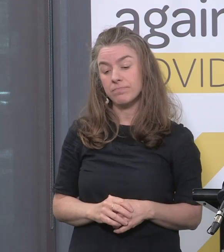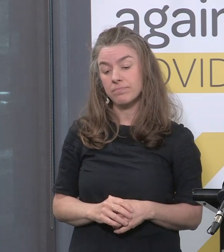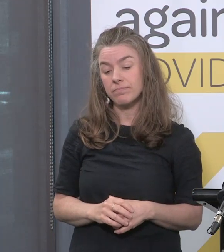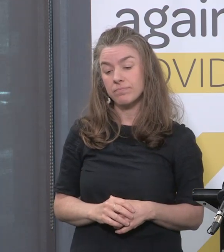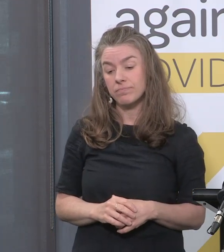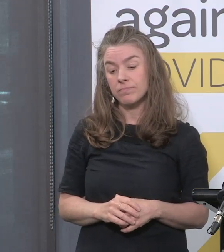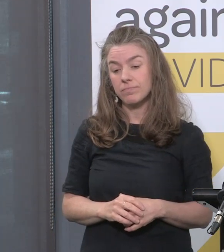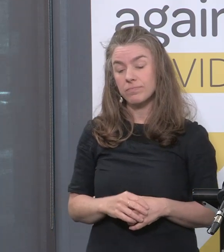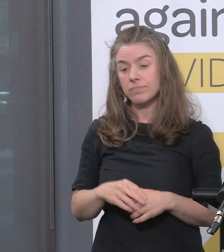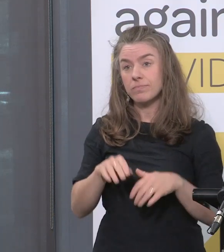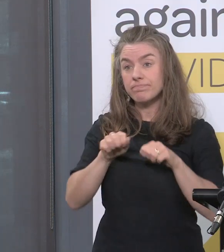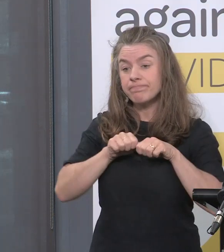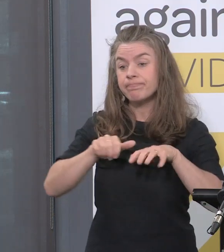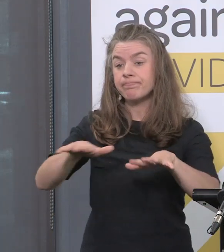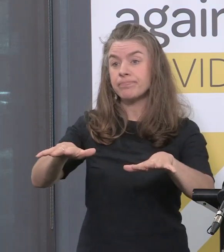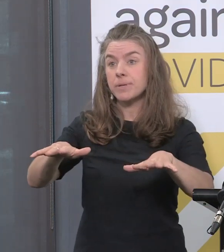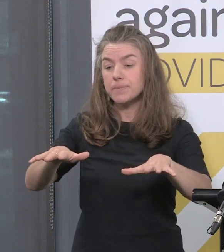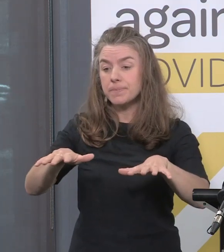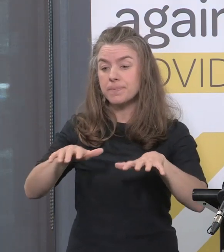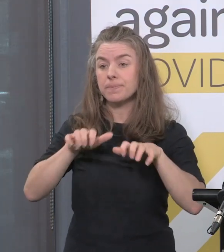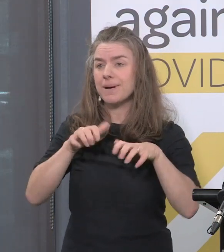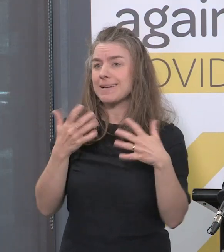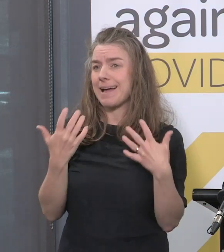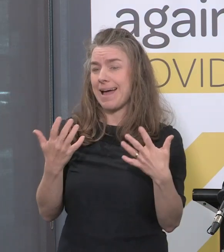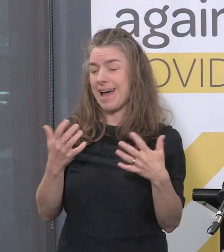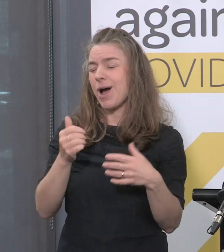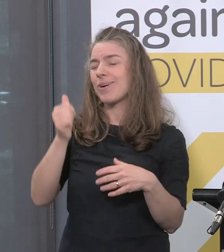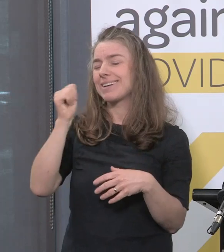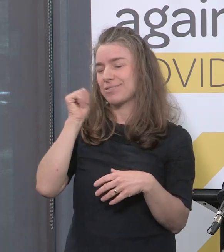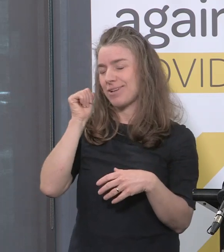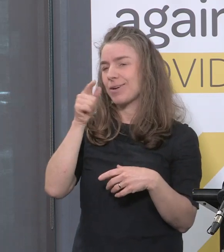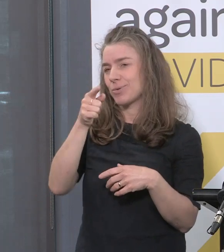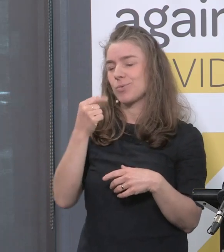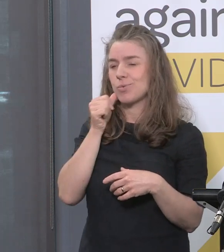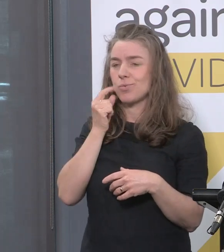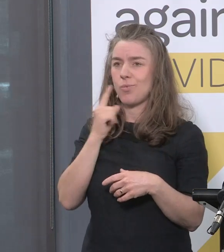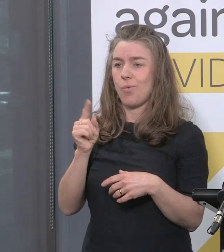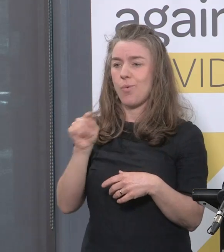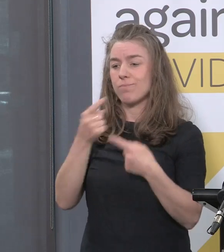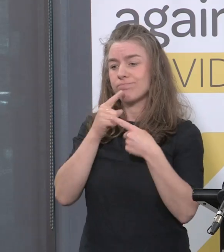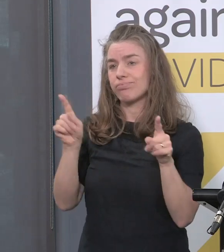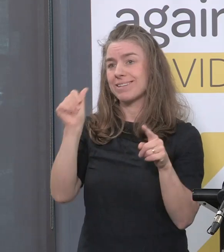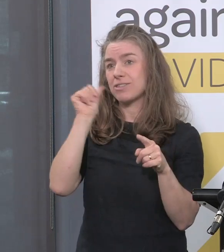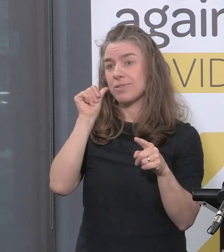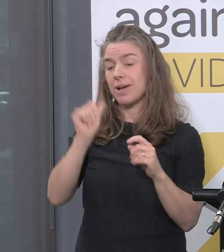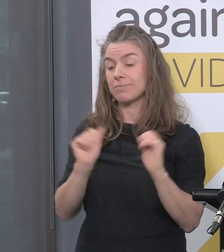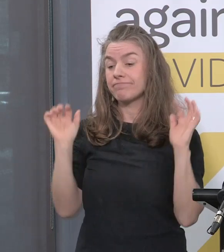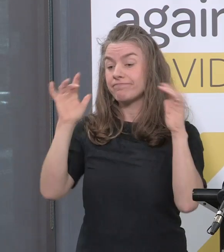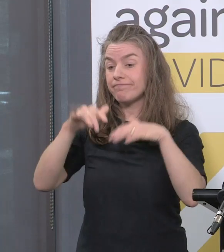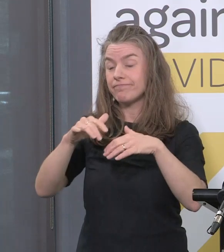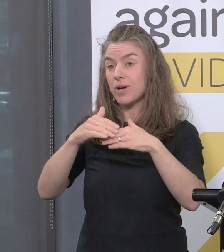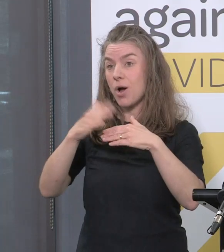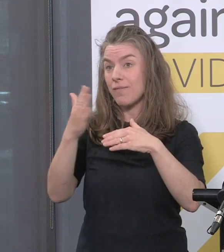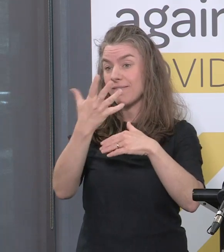To slow the spread of COVID-19, as of yesterday, you would have heard the announcements yesterday afternoon, in addition to gatherings of